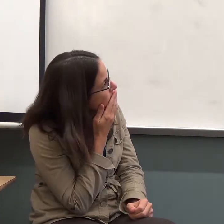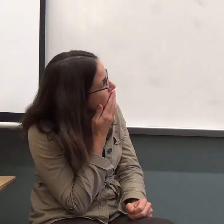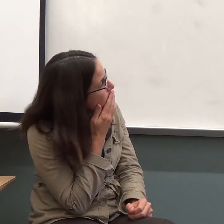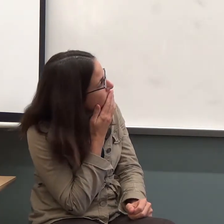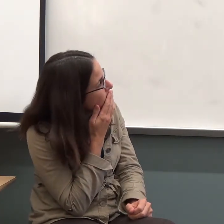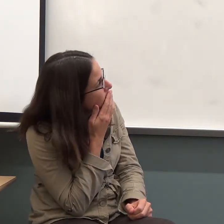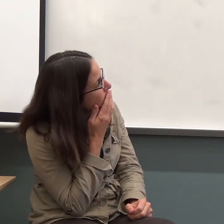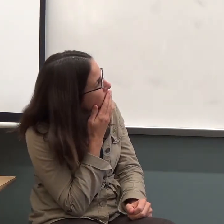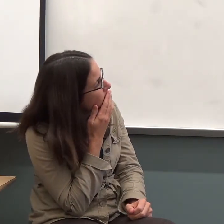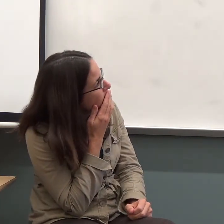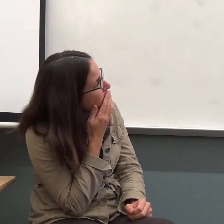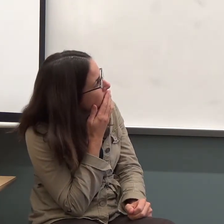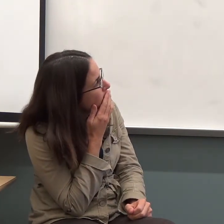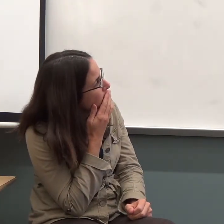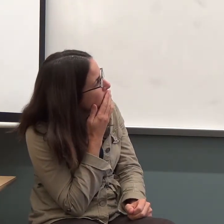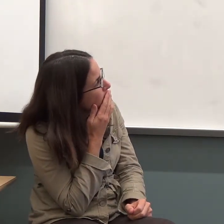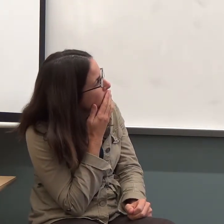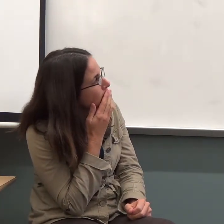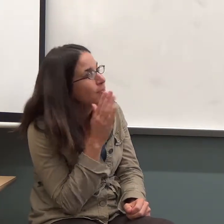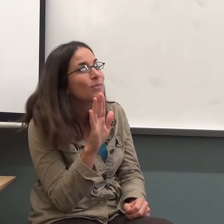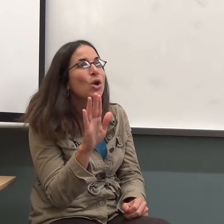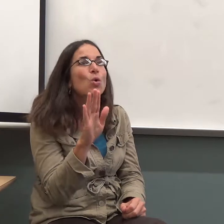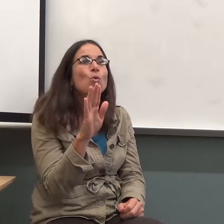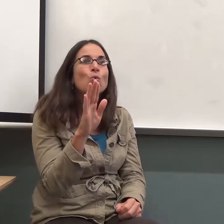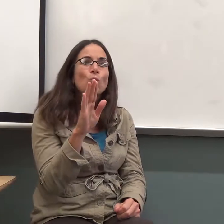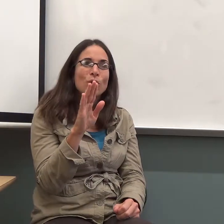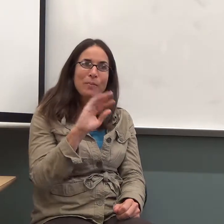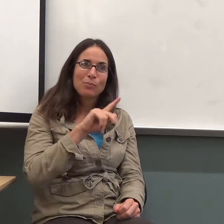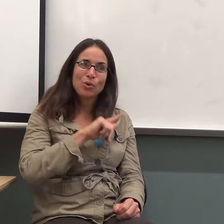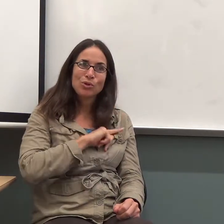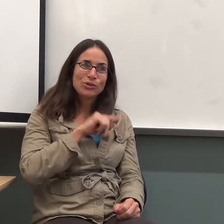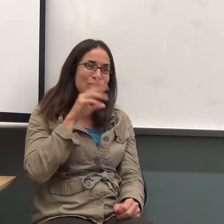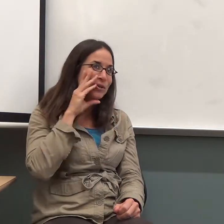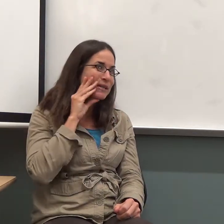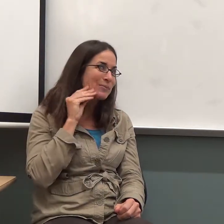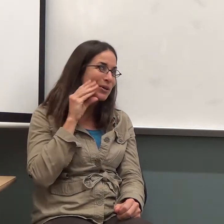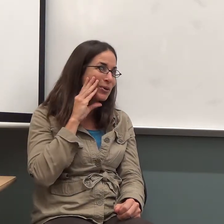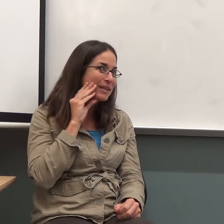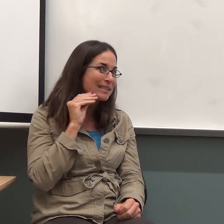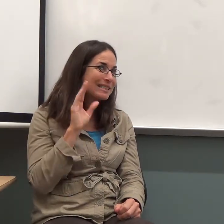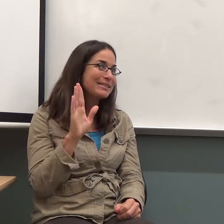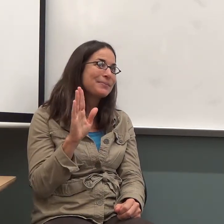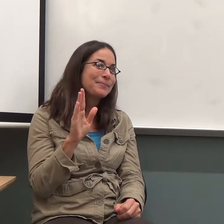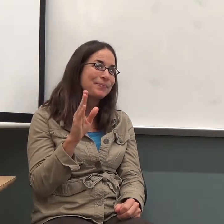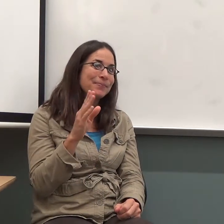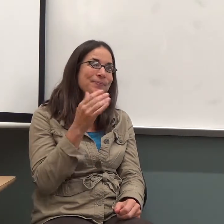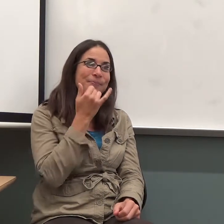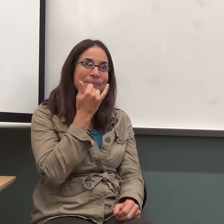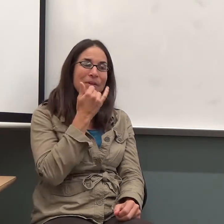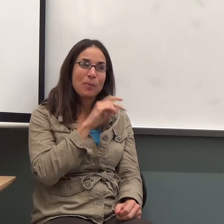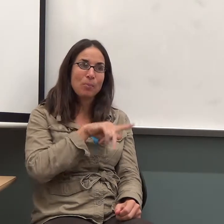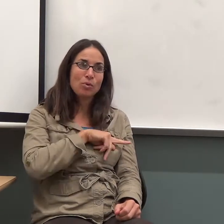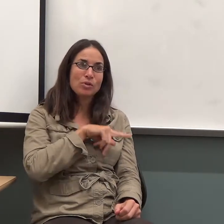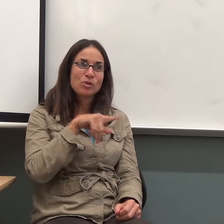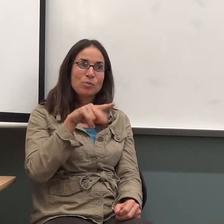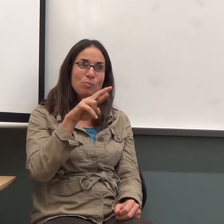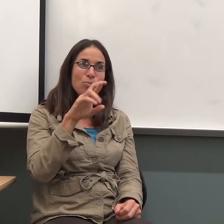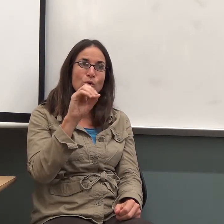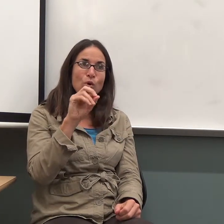We're not writing about our personal experience, and we are not talking to other people. Personal pronouns. Instead of point A to B, if you write